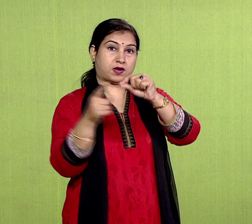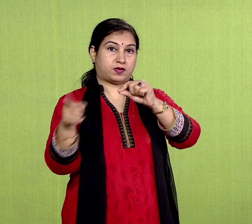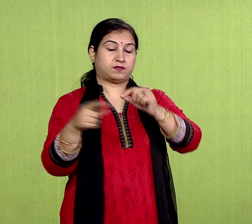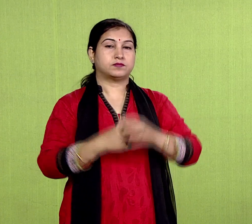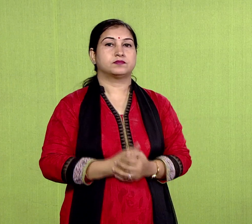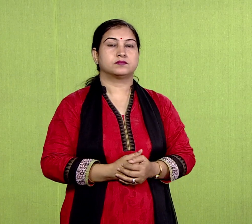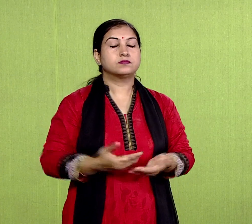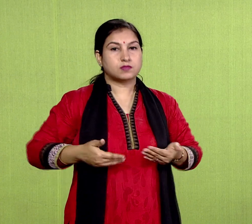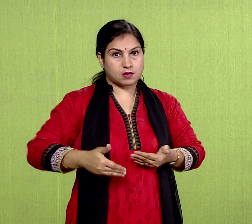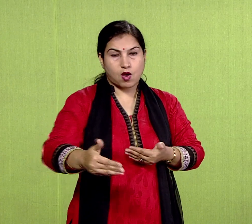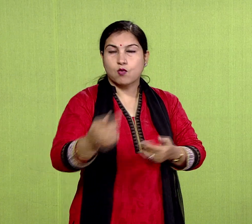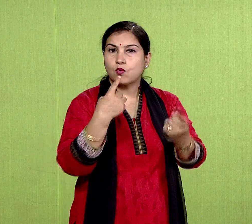Now we will talk about Jainism.